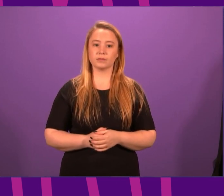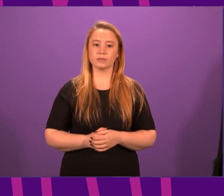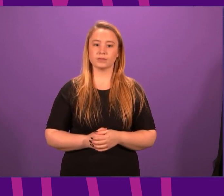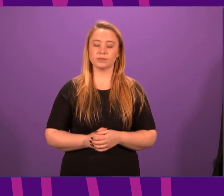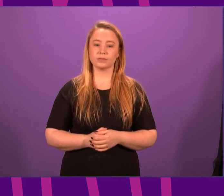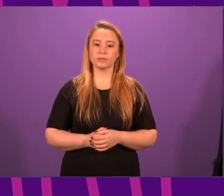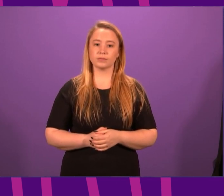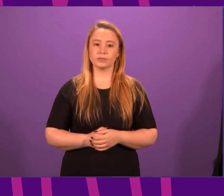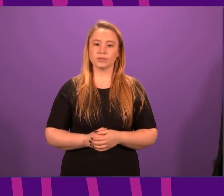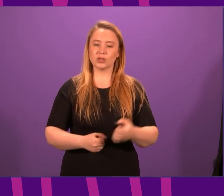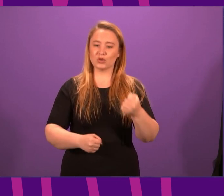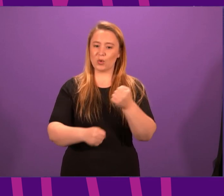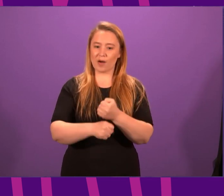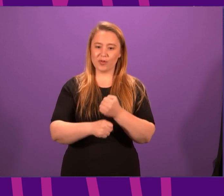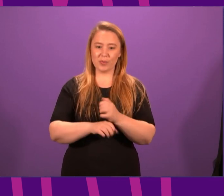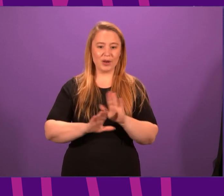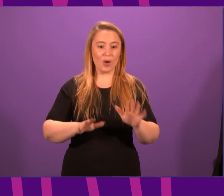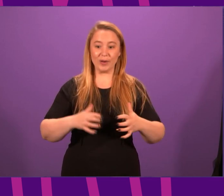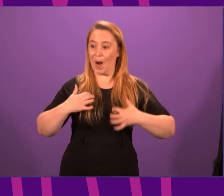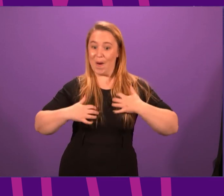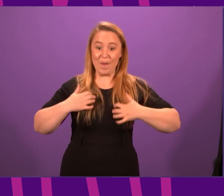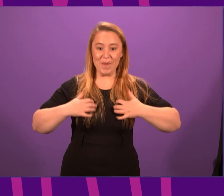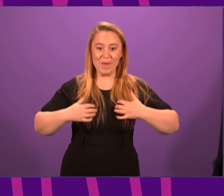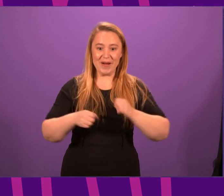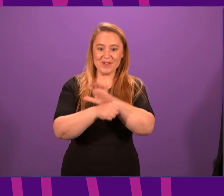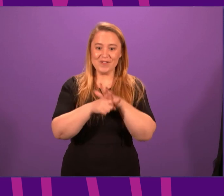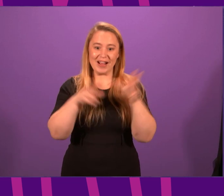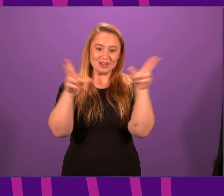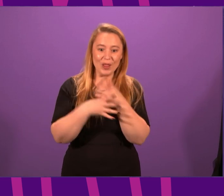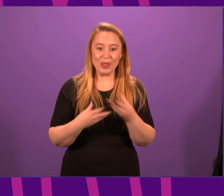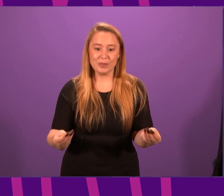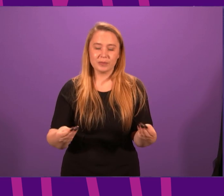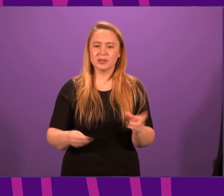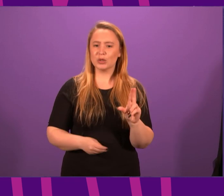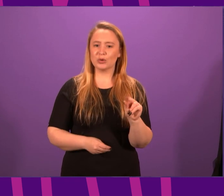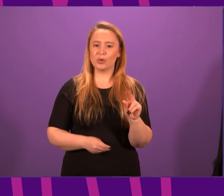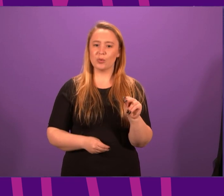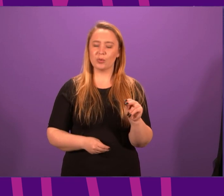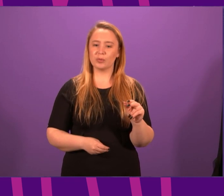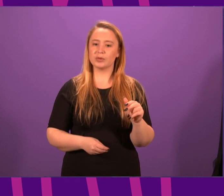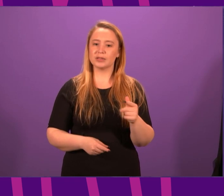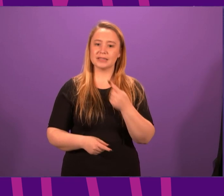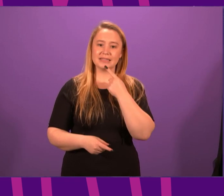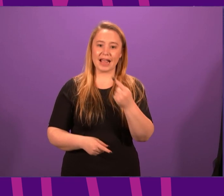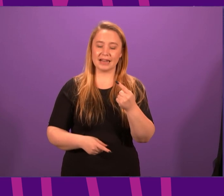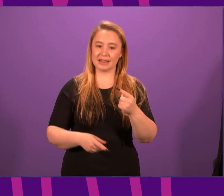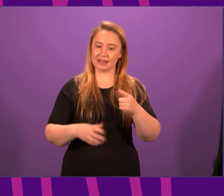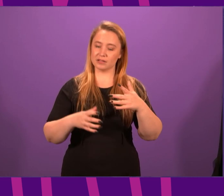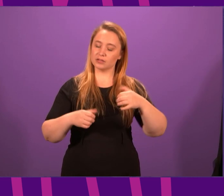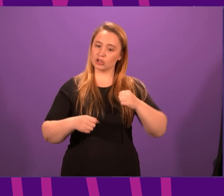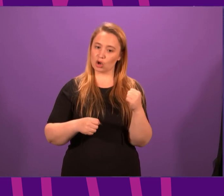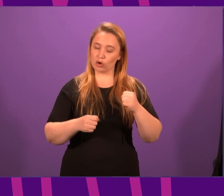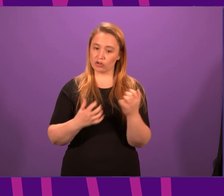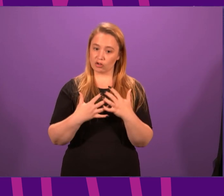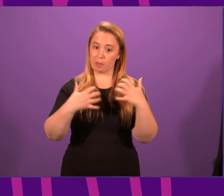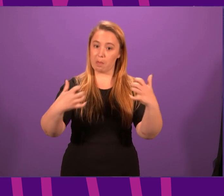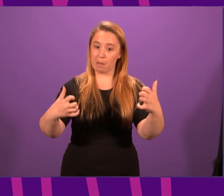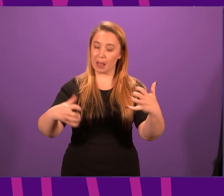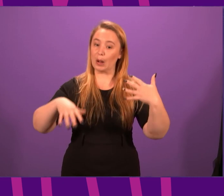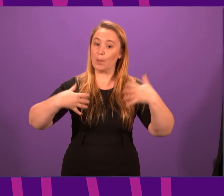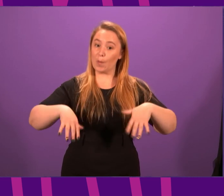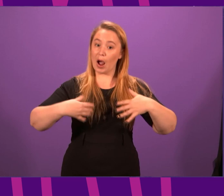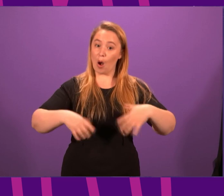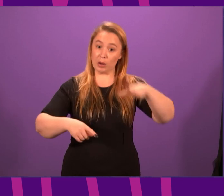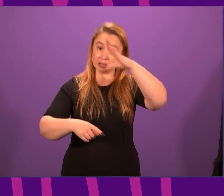That the government wasn't carried away. What was said about what was achieved by the Scottish public as we reached the summer